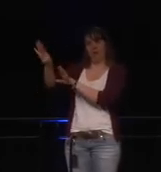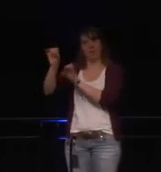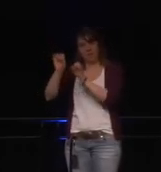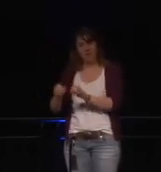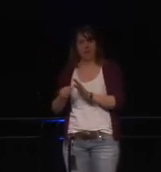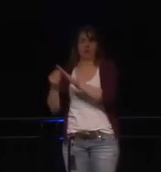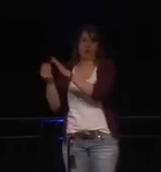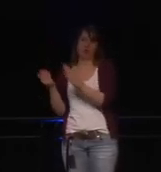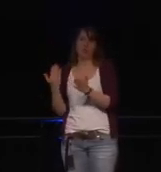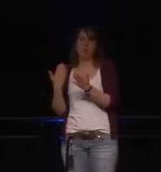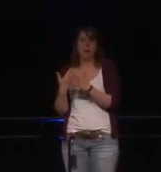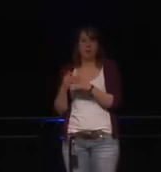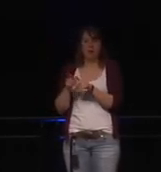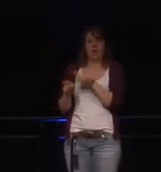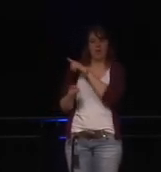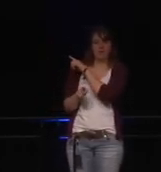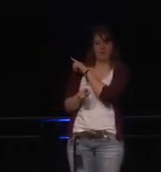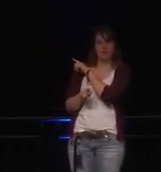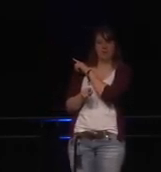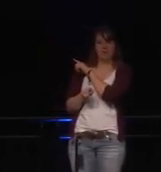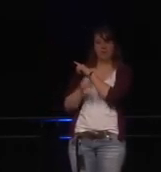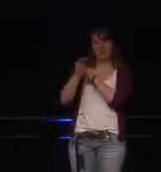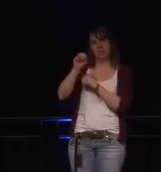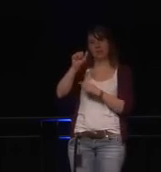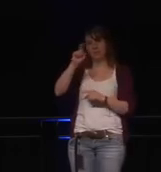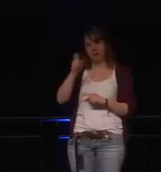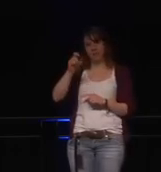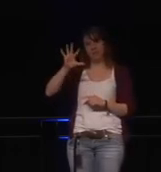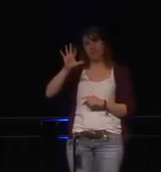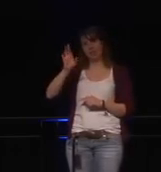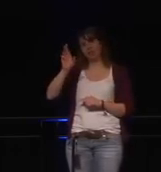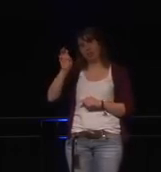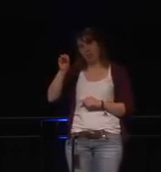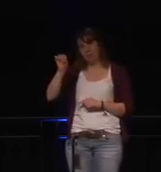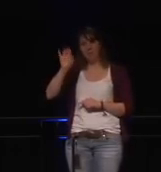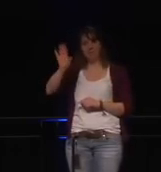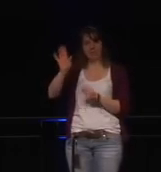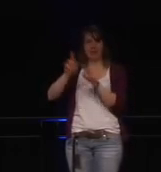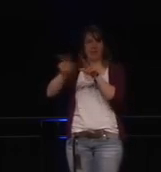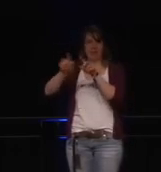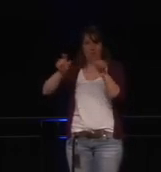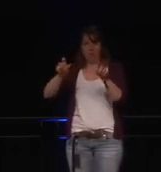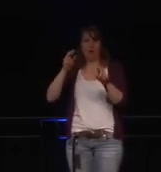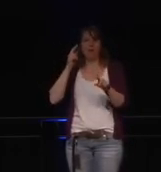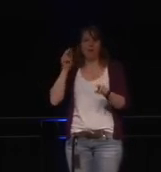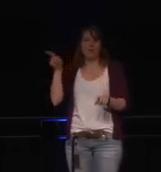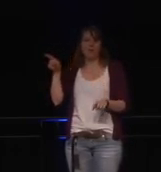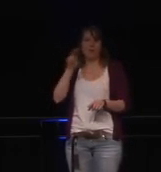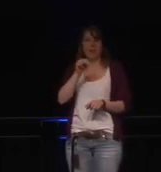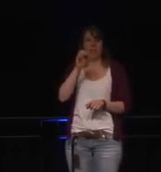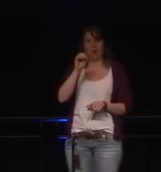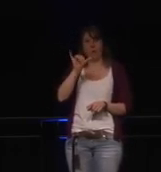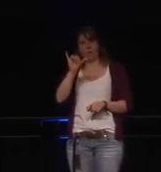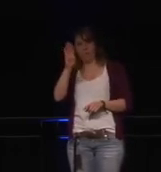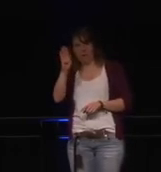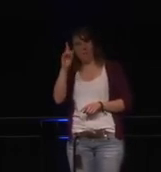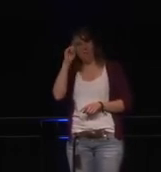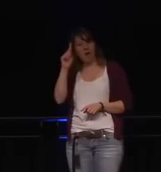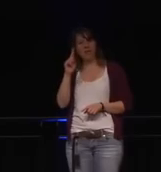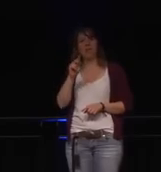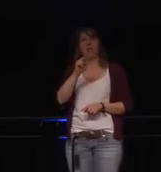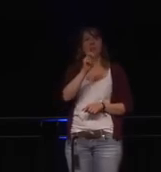not everybody will secure companies, you can support organizations that help